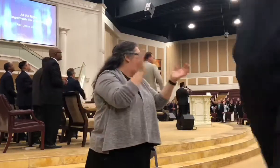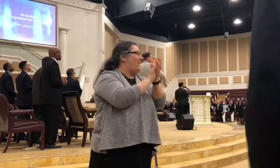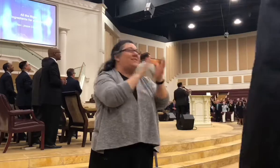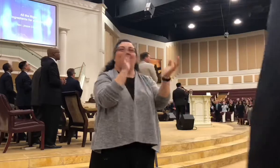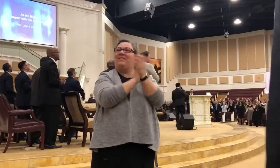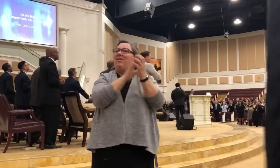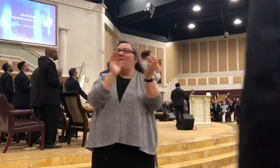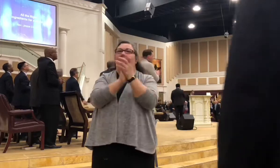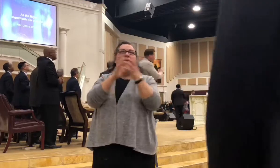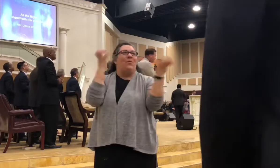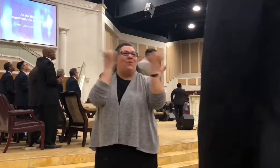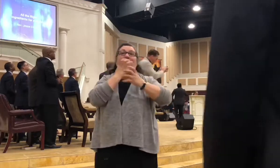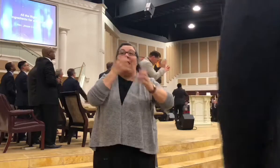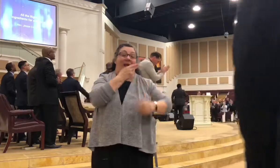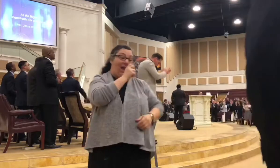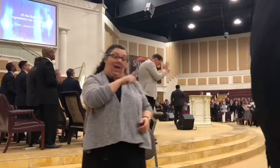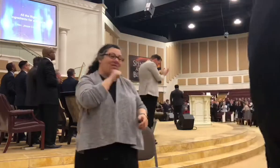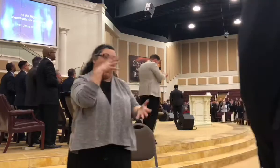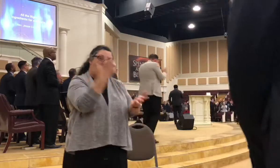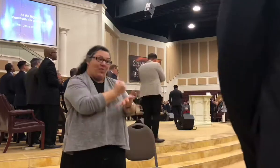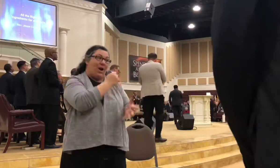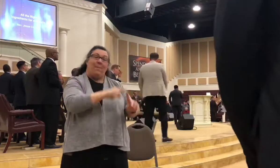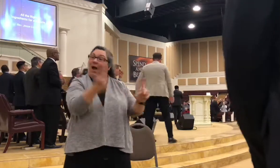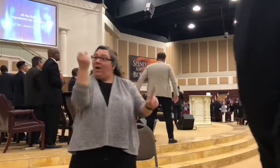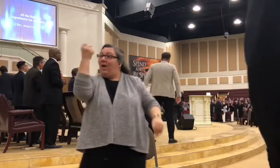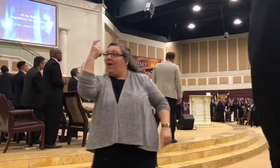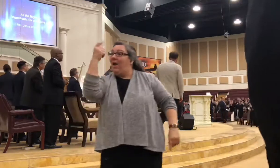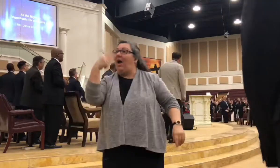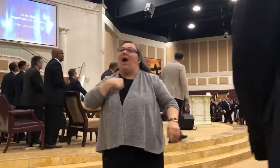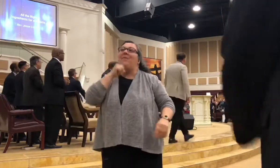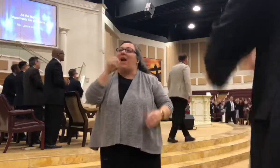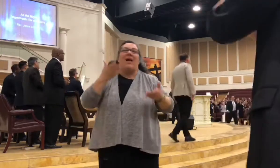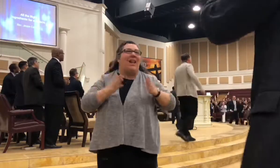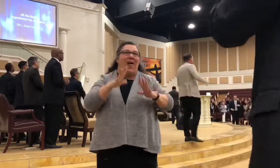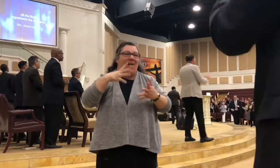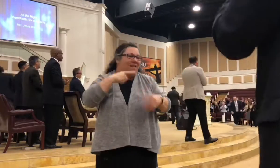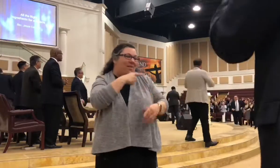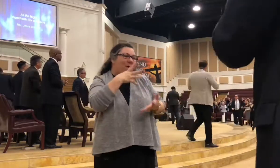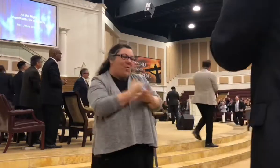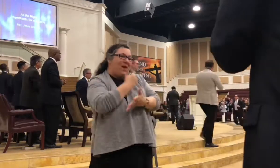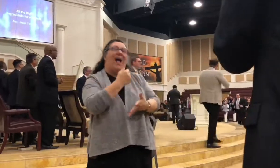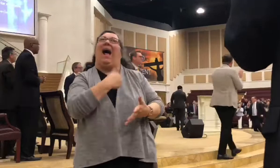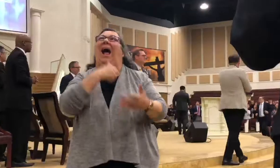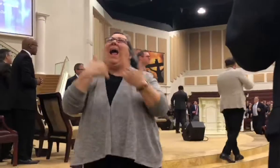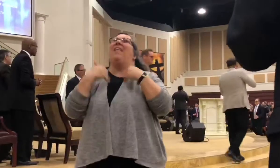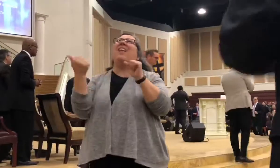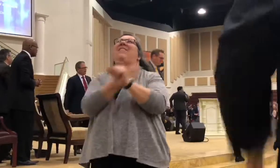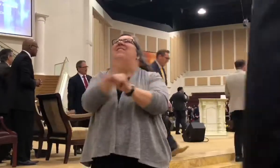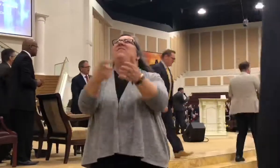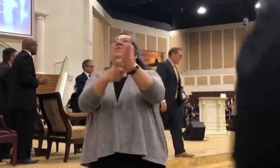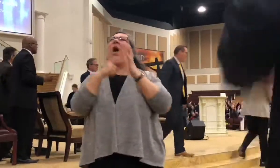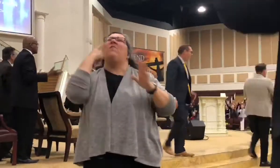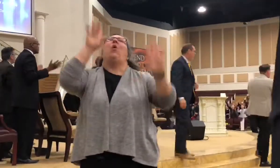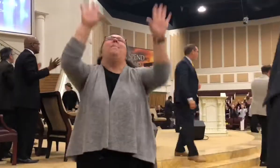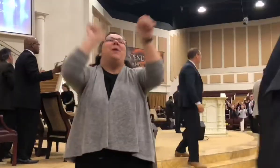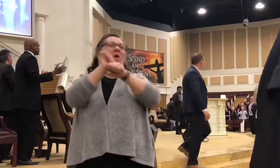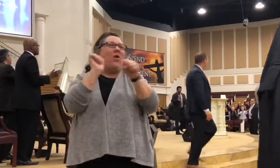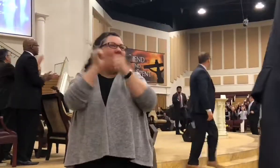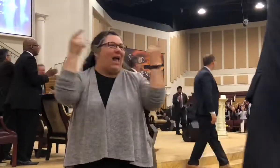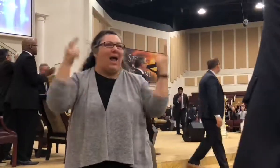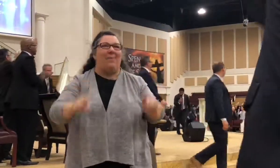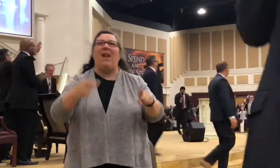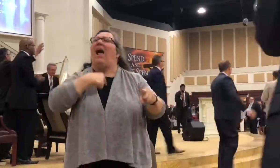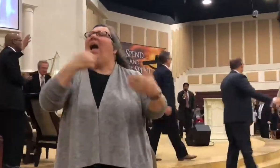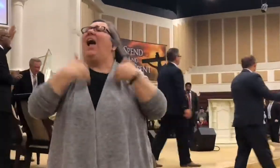Hell fought you to win this battle, but you know what? I'm not going to let him win, because I've got everything it takes for a miracle. I've